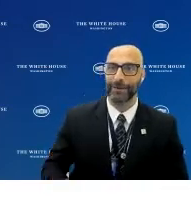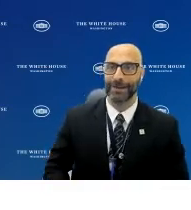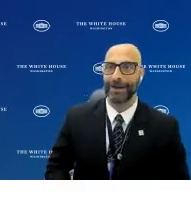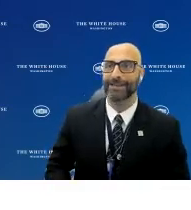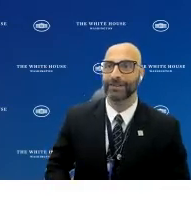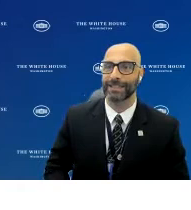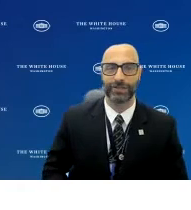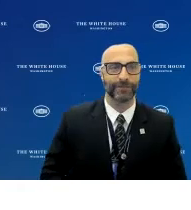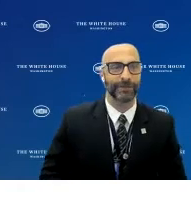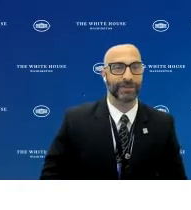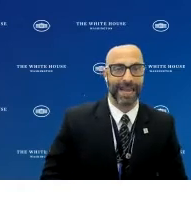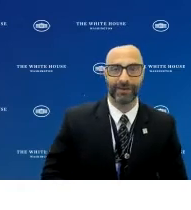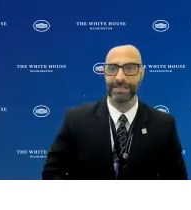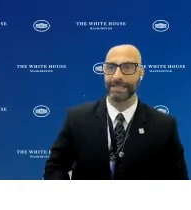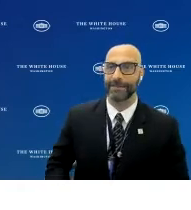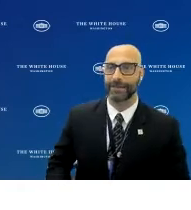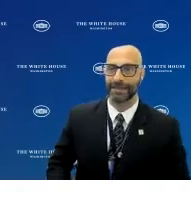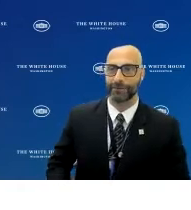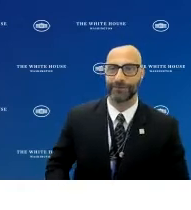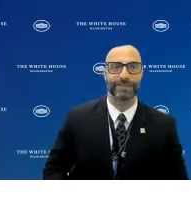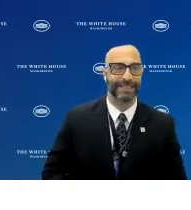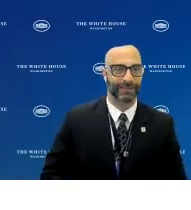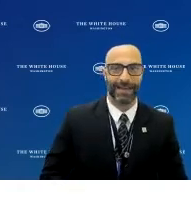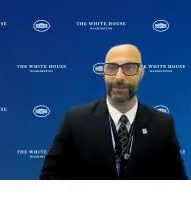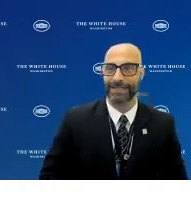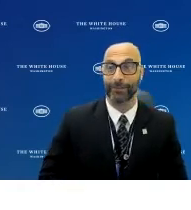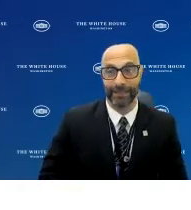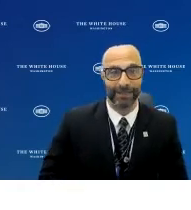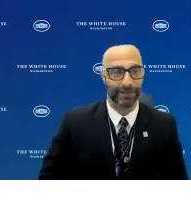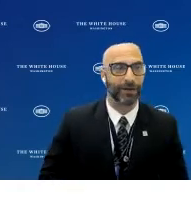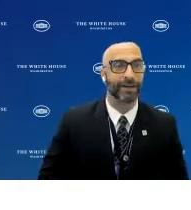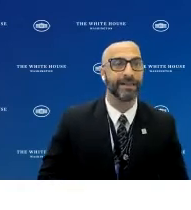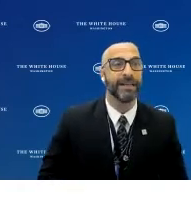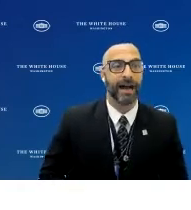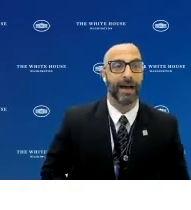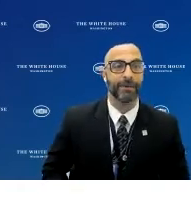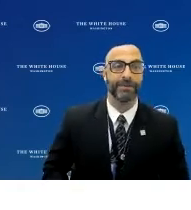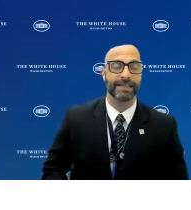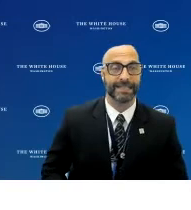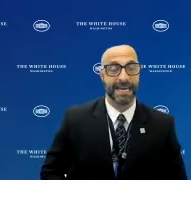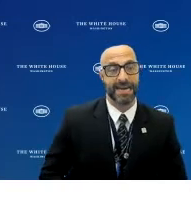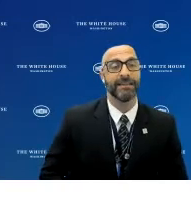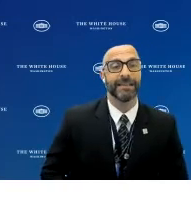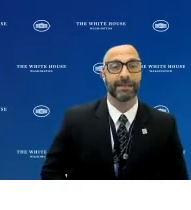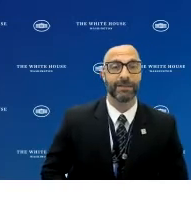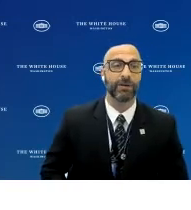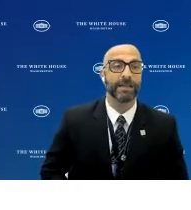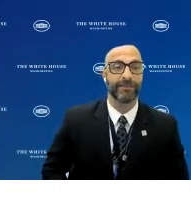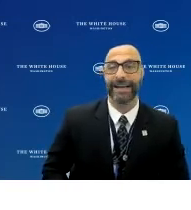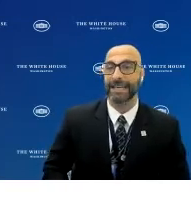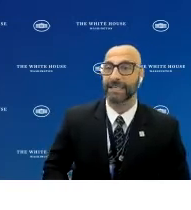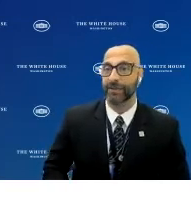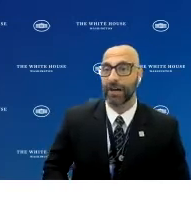I think we also heard about a jurisdiction, Fulton County specifically, that reversed this trend with some really good work. You can see